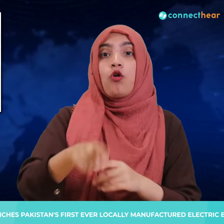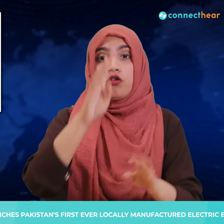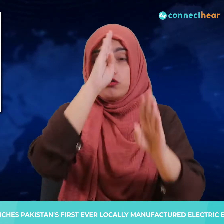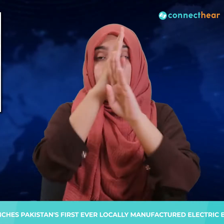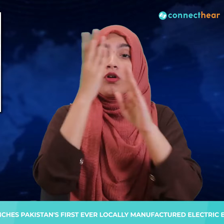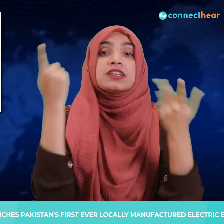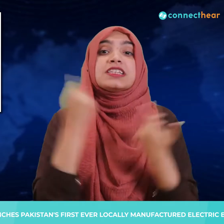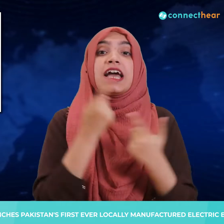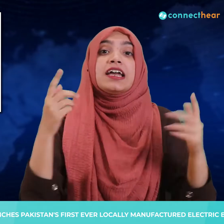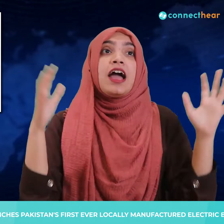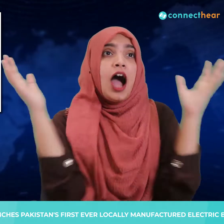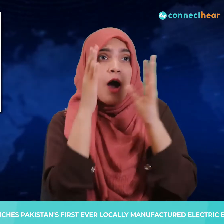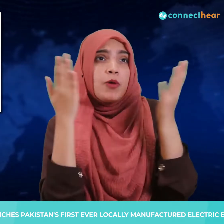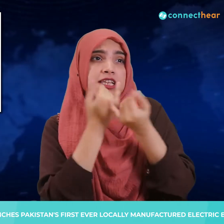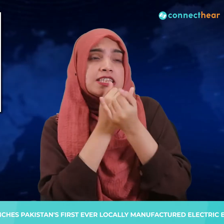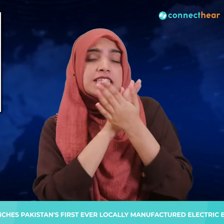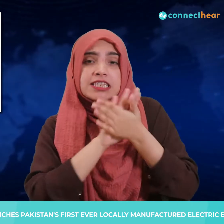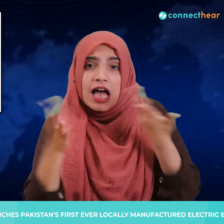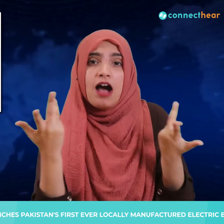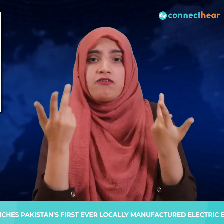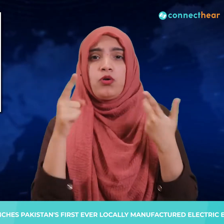country clean and green.